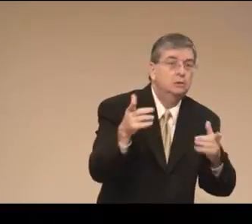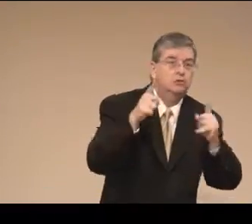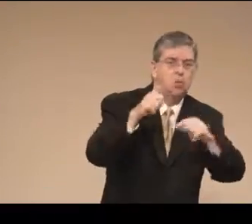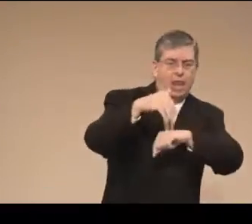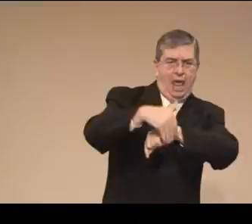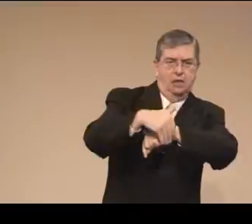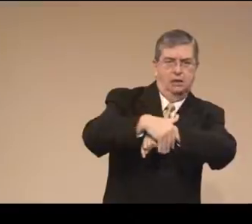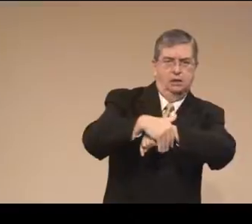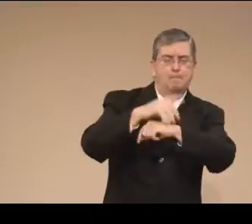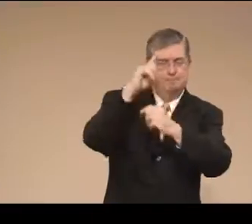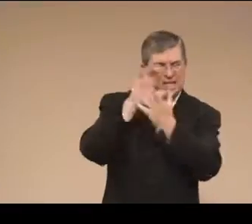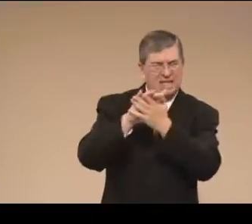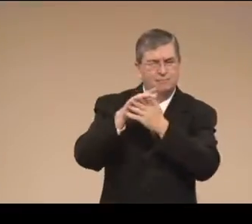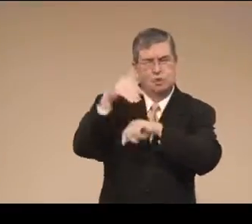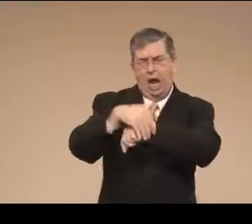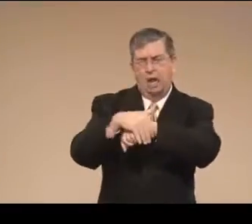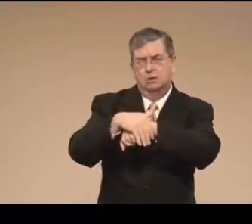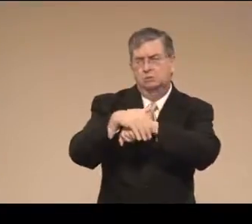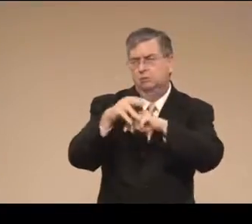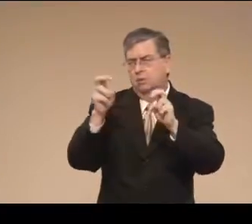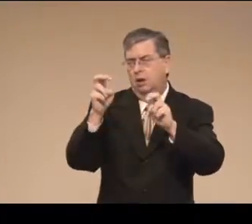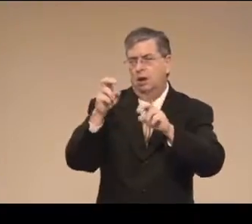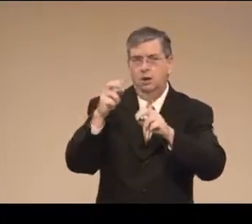And so he was, I believe it was at night,